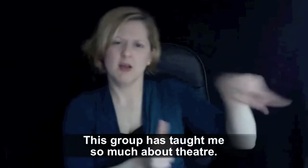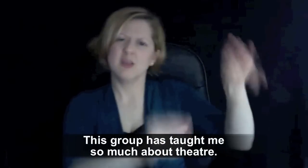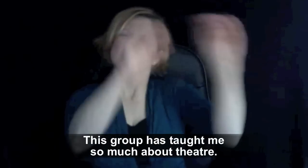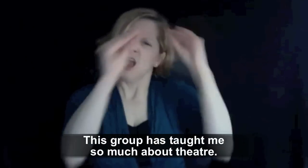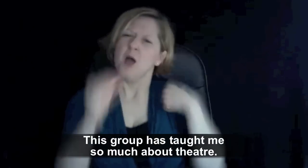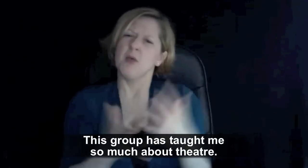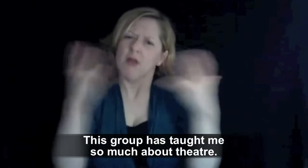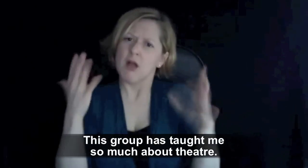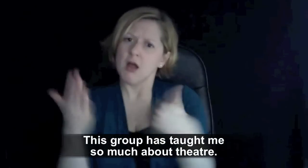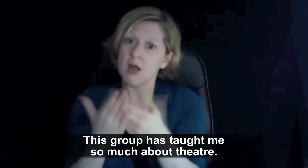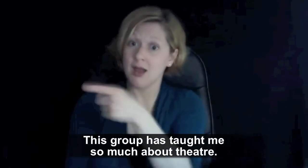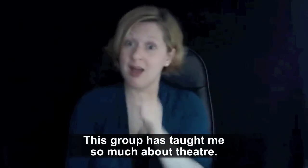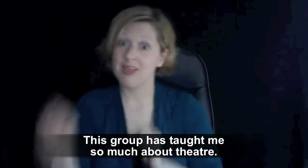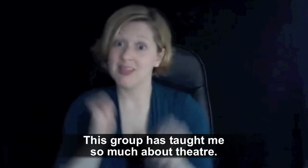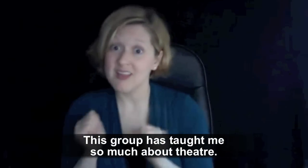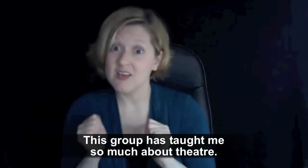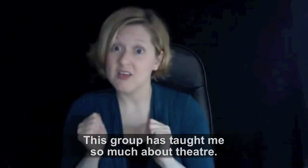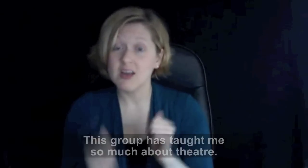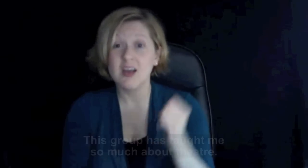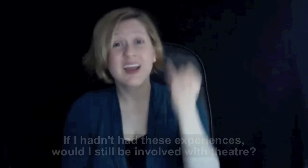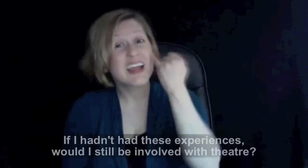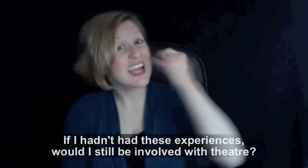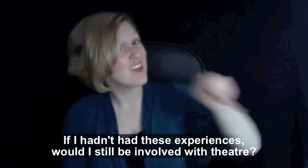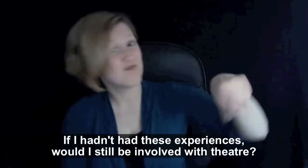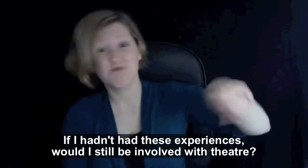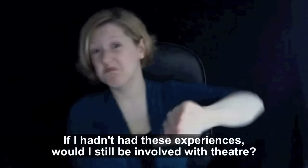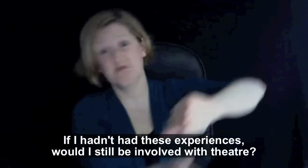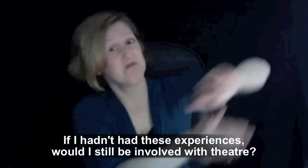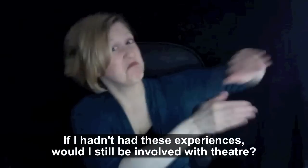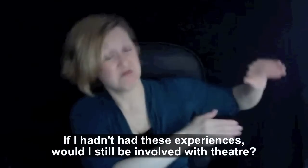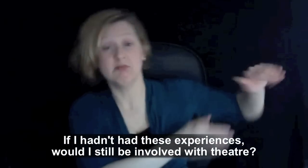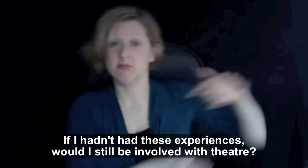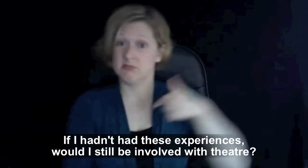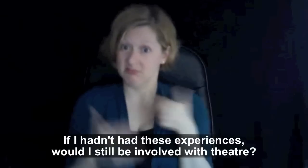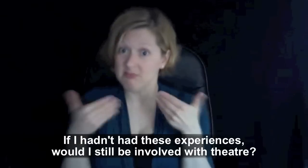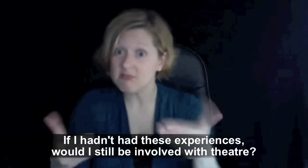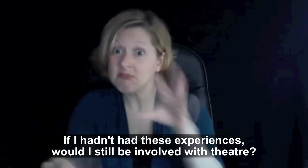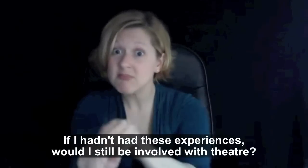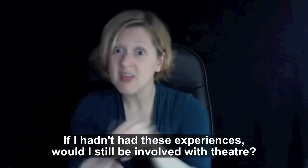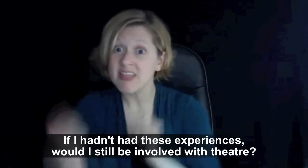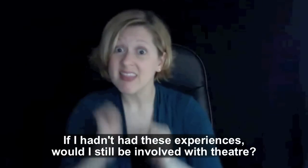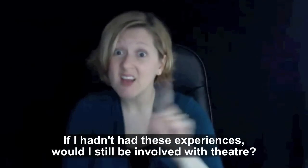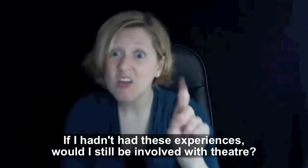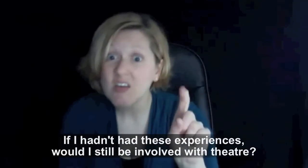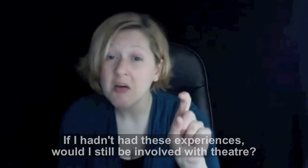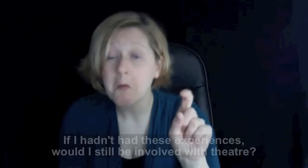This group has taught me so much about theater. If I had had this experience, would I still be involved with